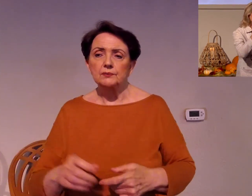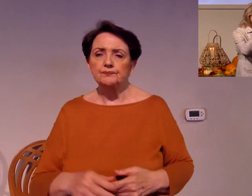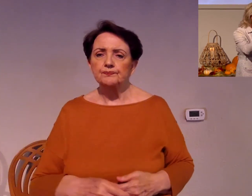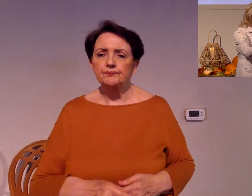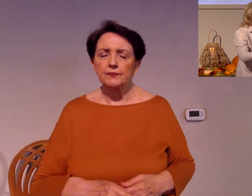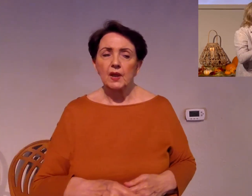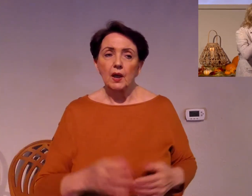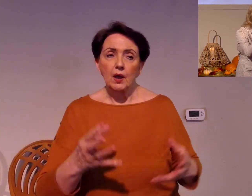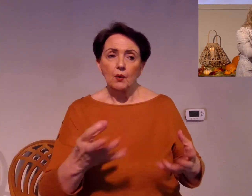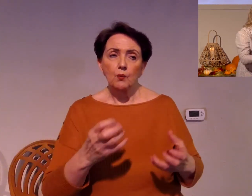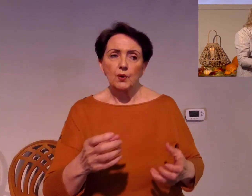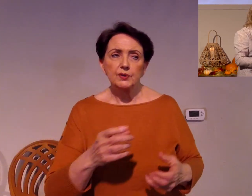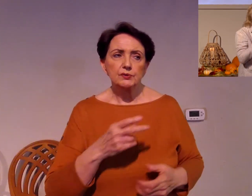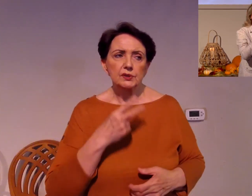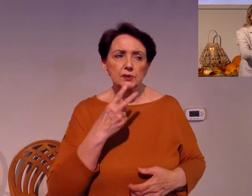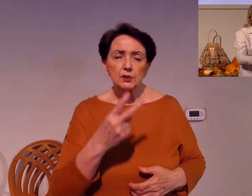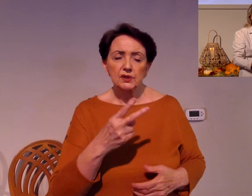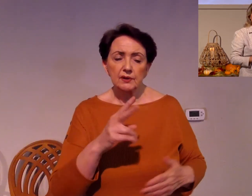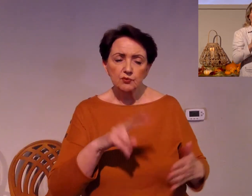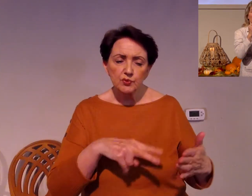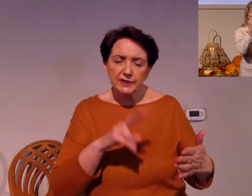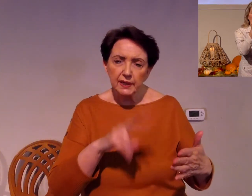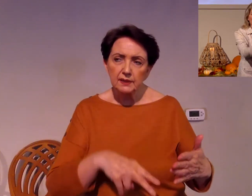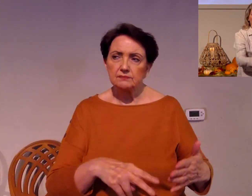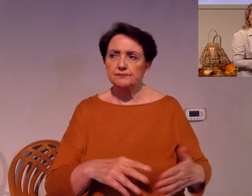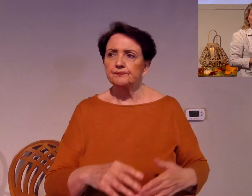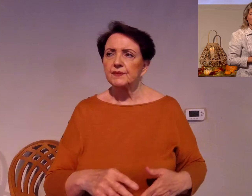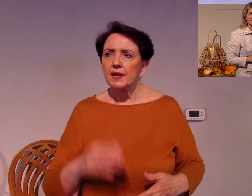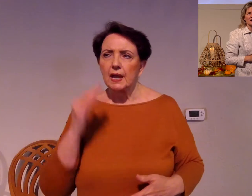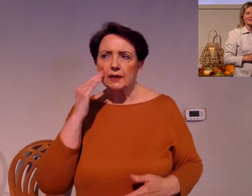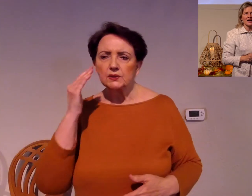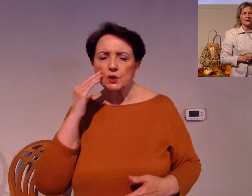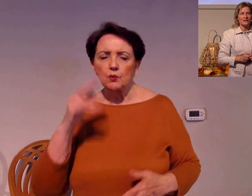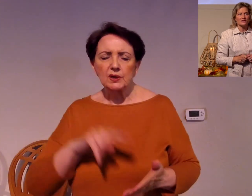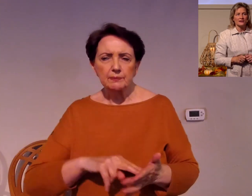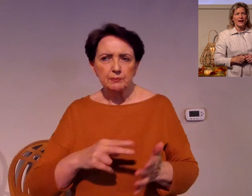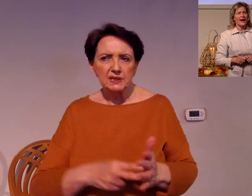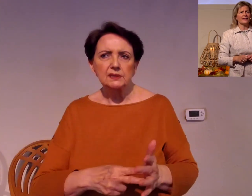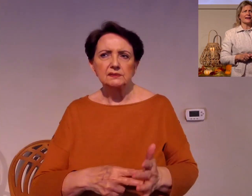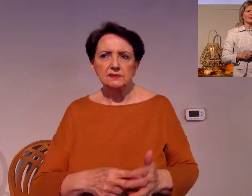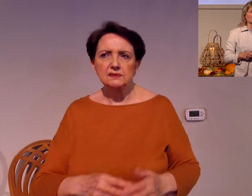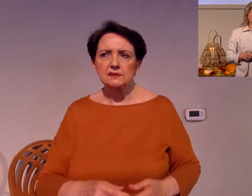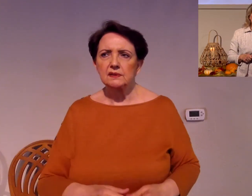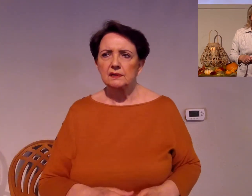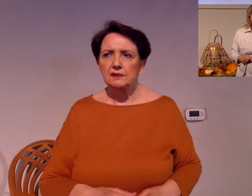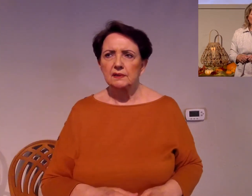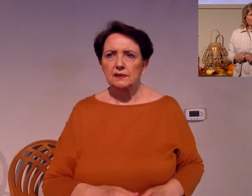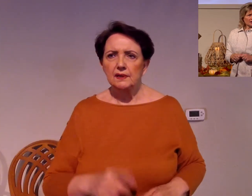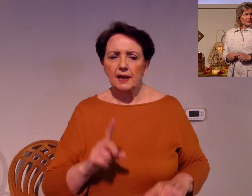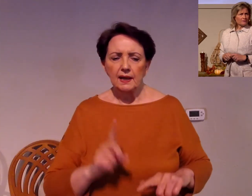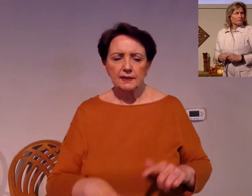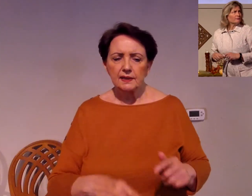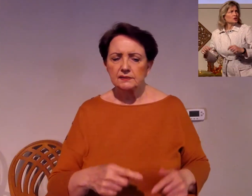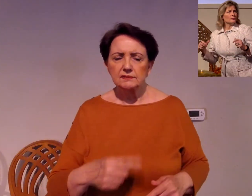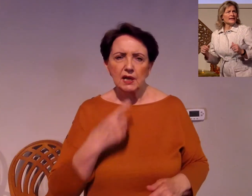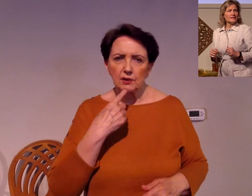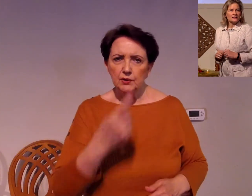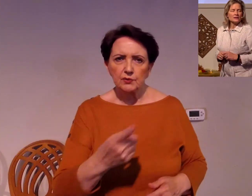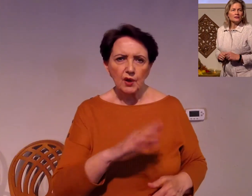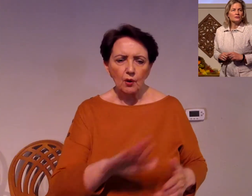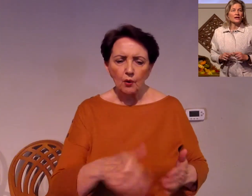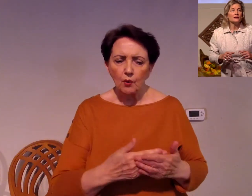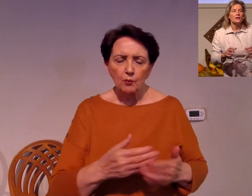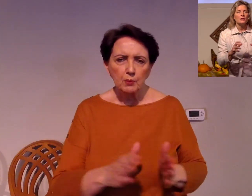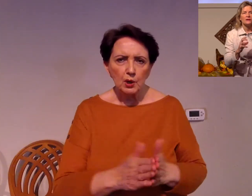time. I want you to look at this and read this and know what Einstein time is. I can't cover this whole book in a few